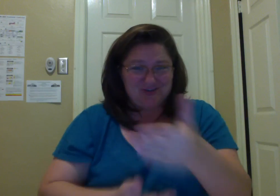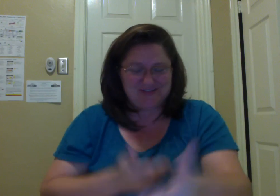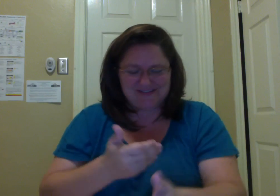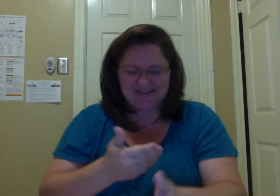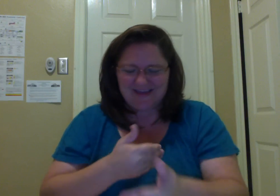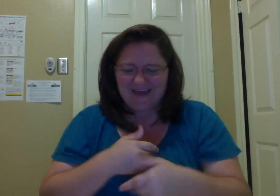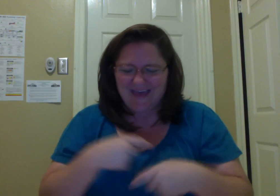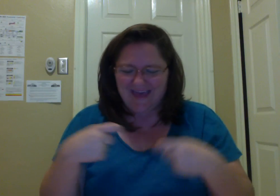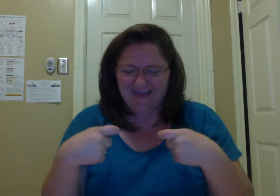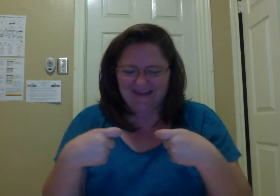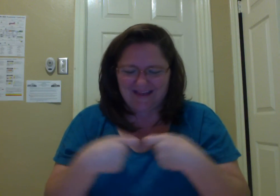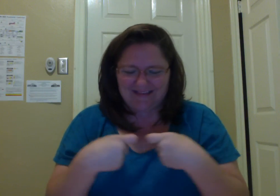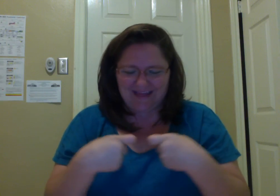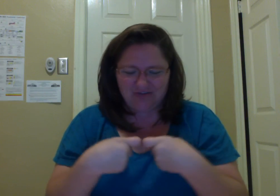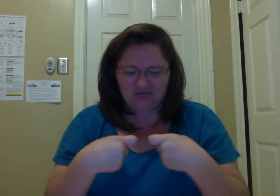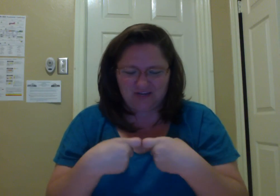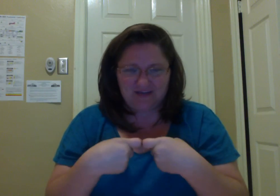processors, and electric